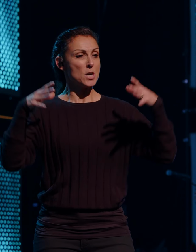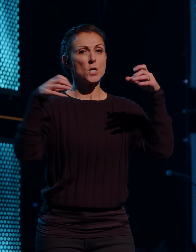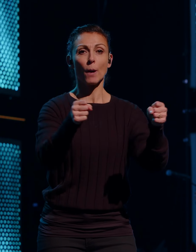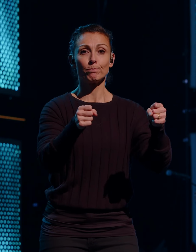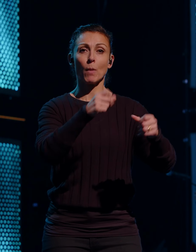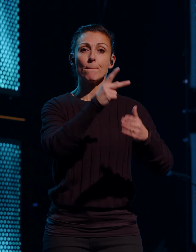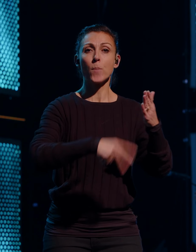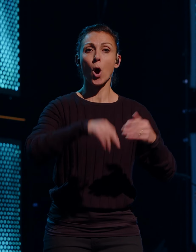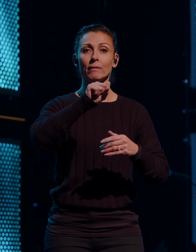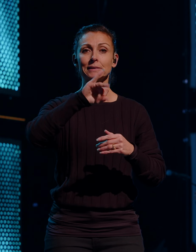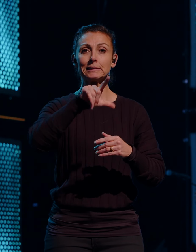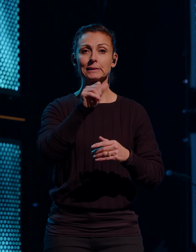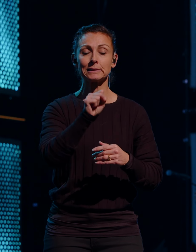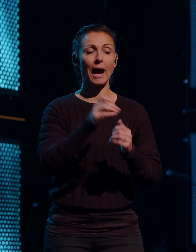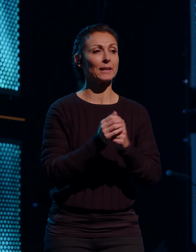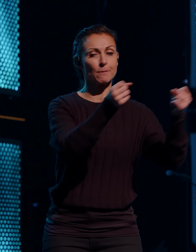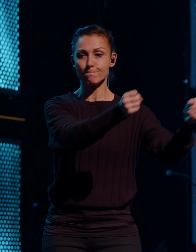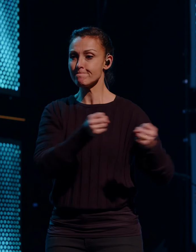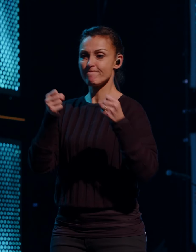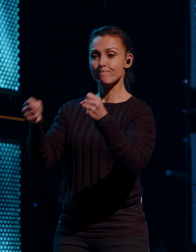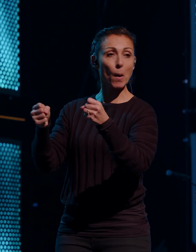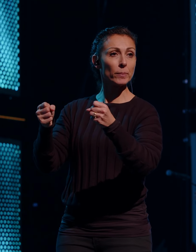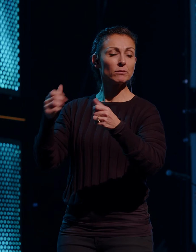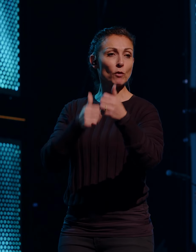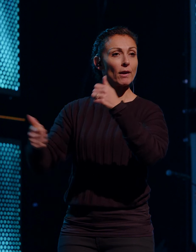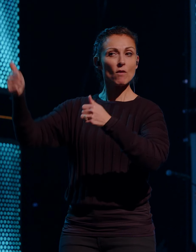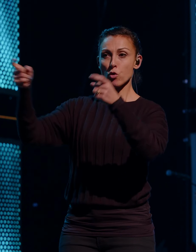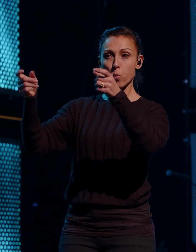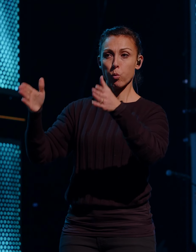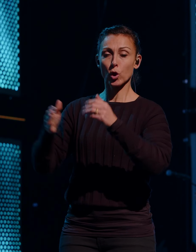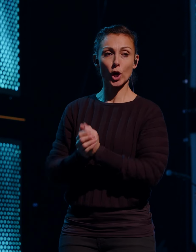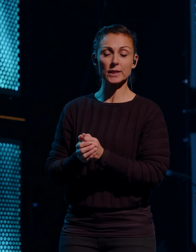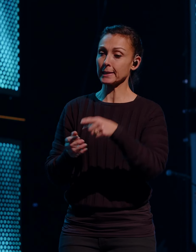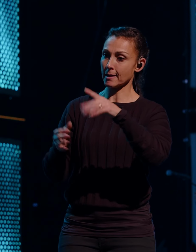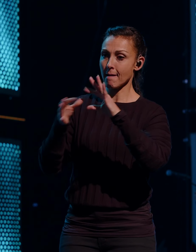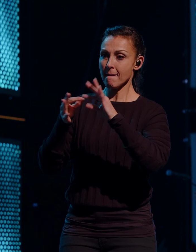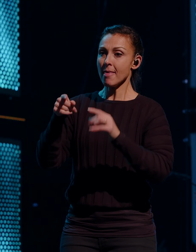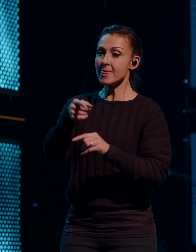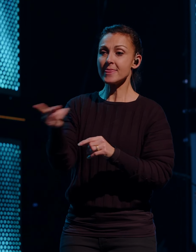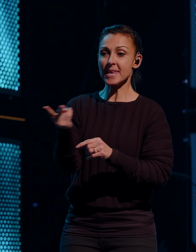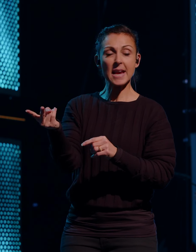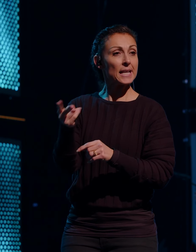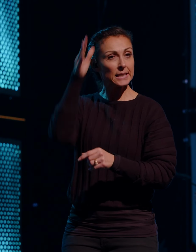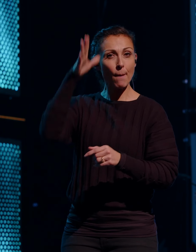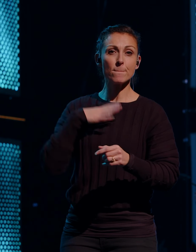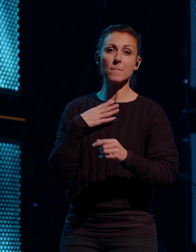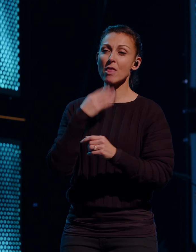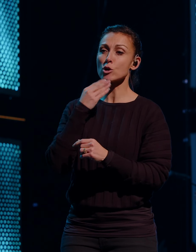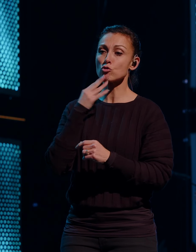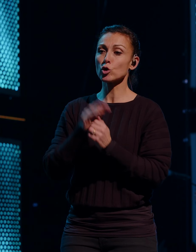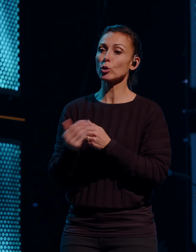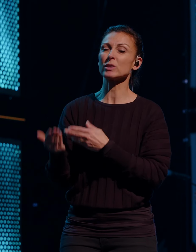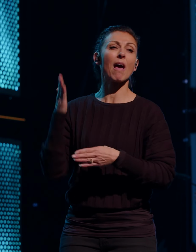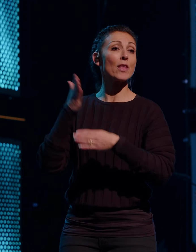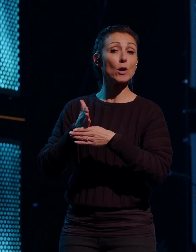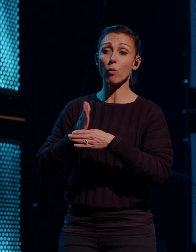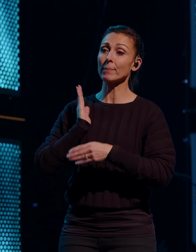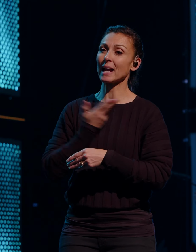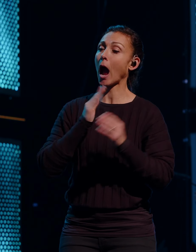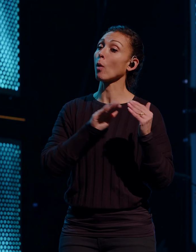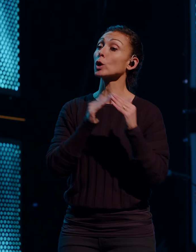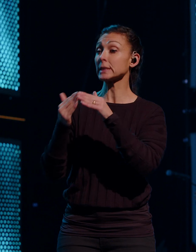before the rulers. And when they had brought them to the magistrates, they said, these men are Jews and they are disturbing our city.